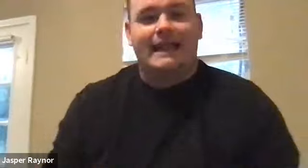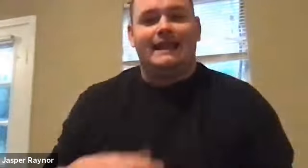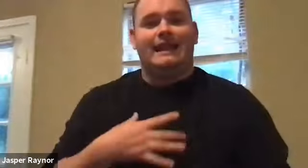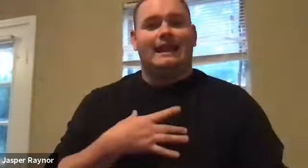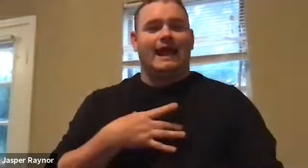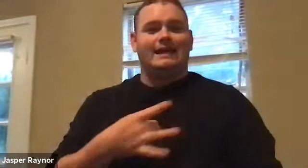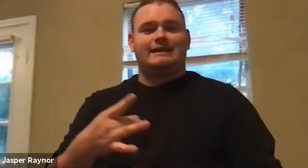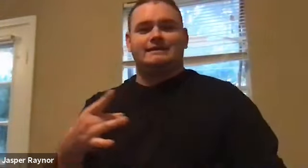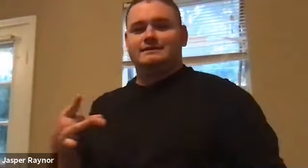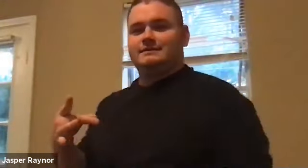Like,